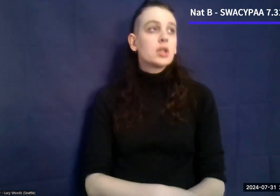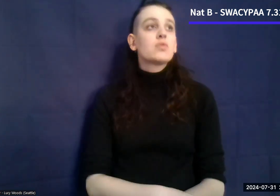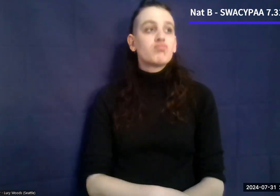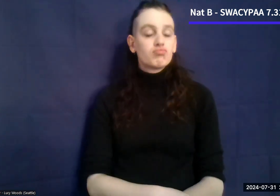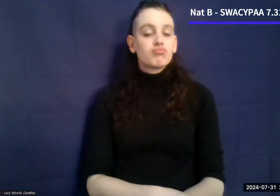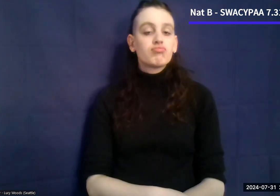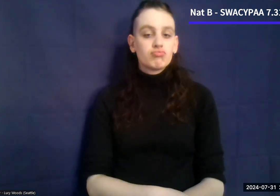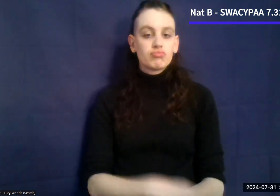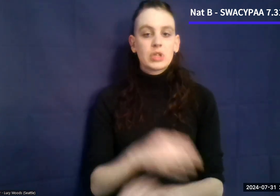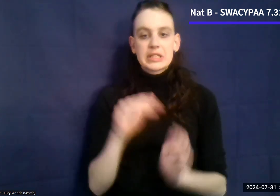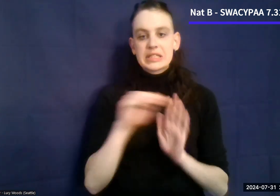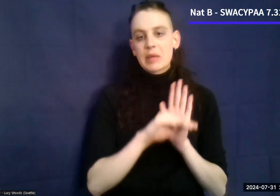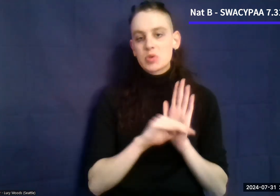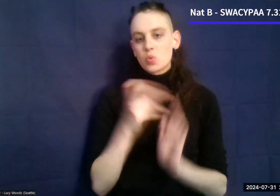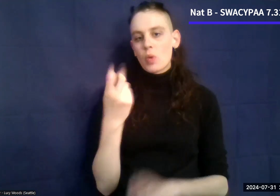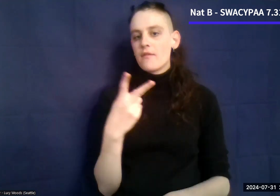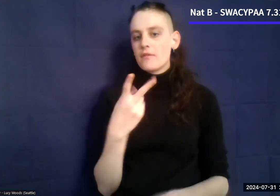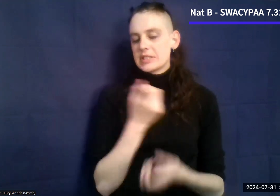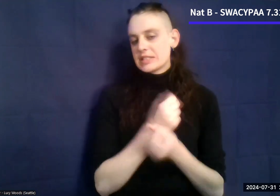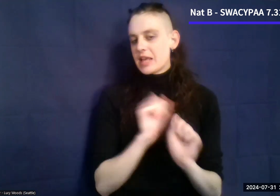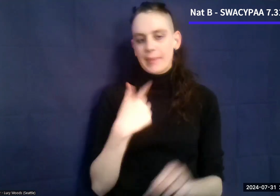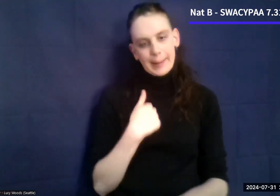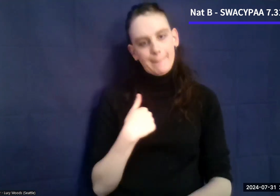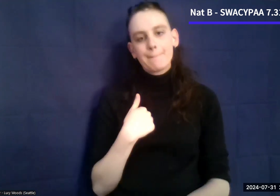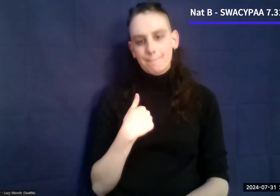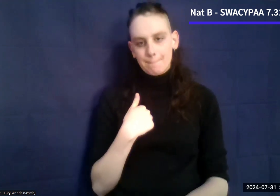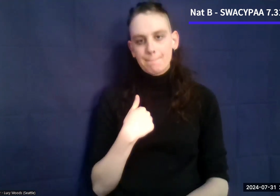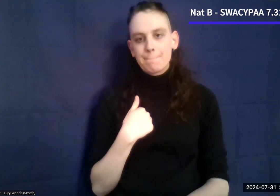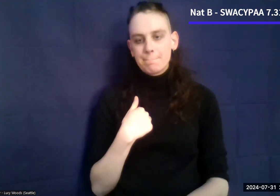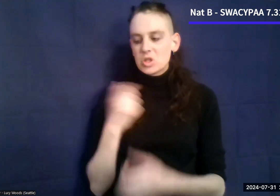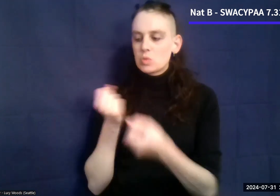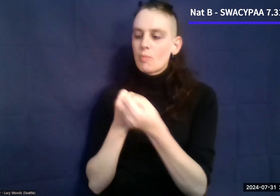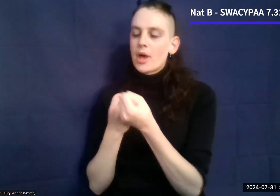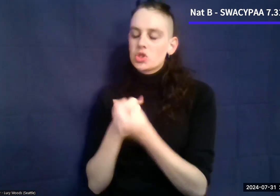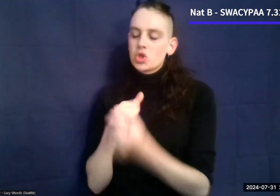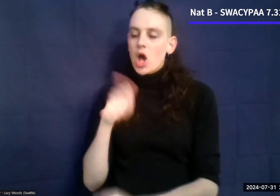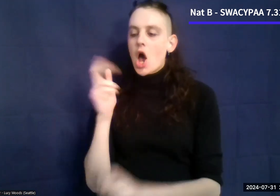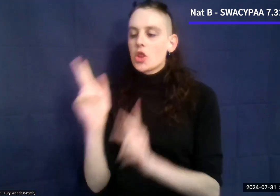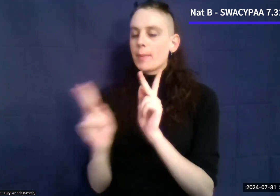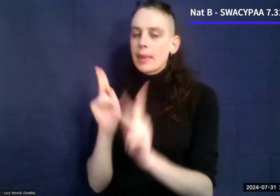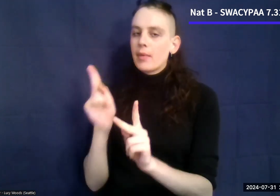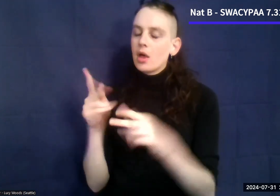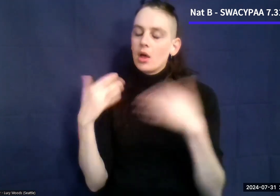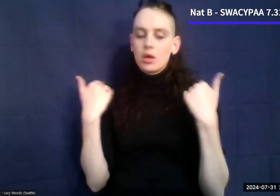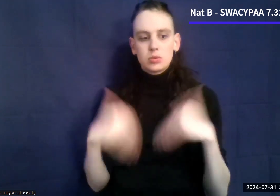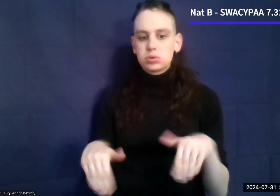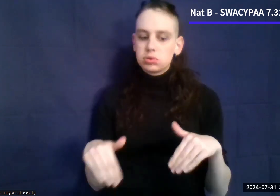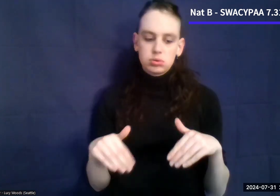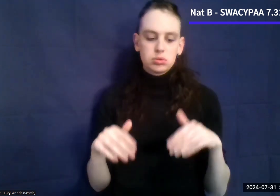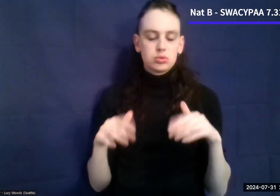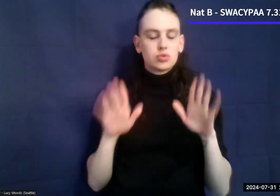step 12 has saved my butt. Sponsoring other people has really been a light in my life.